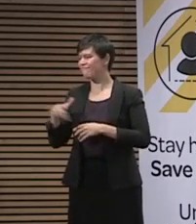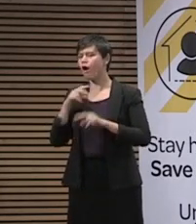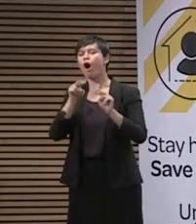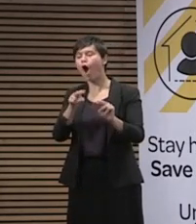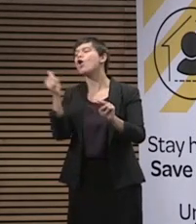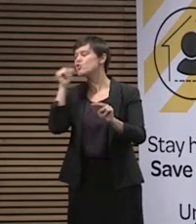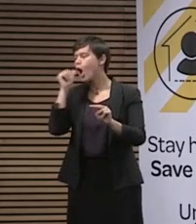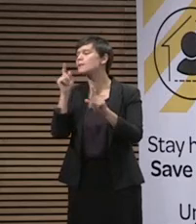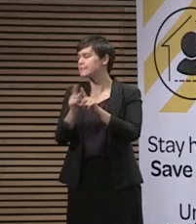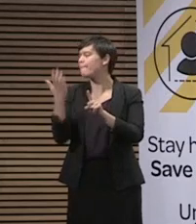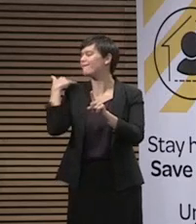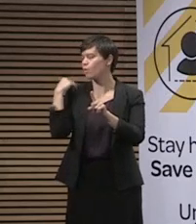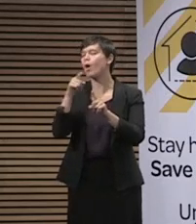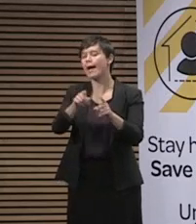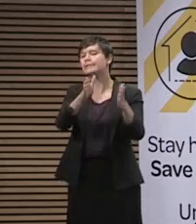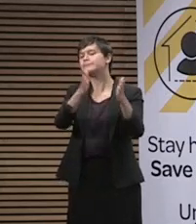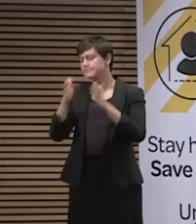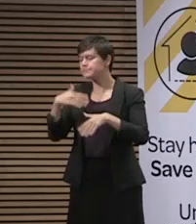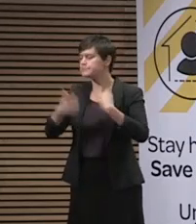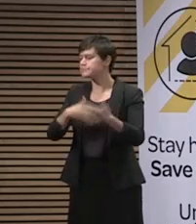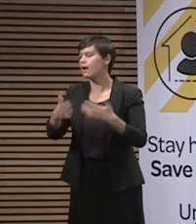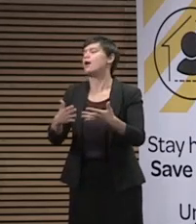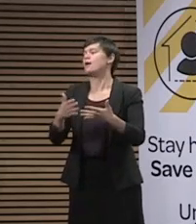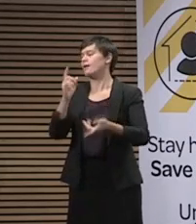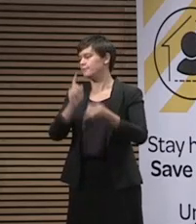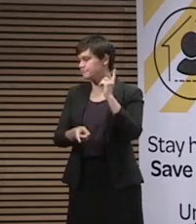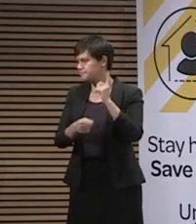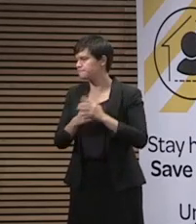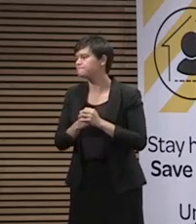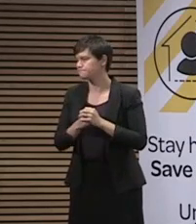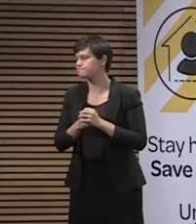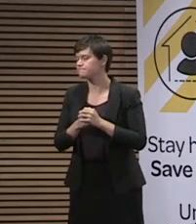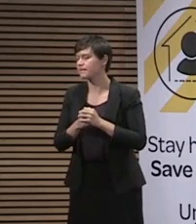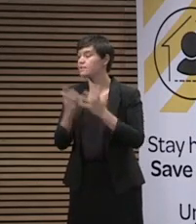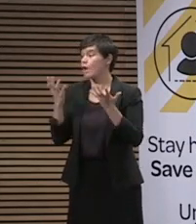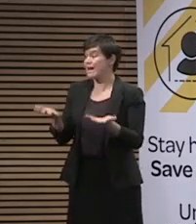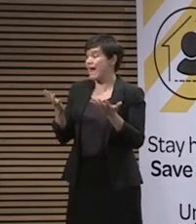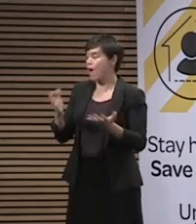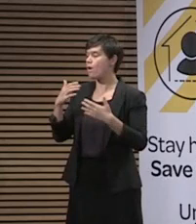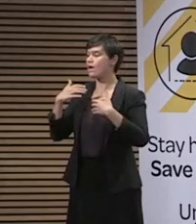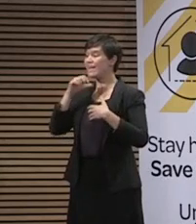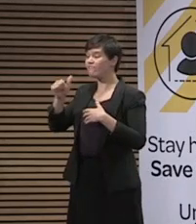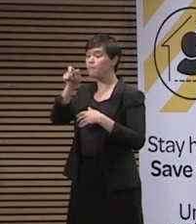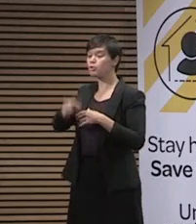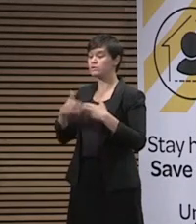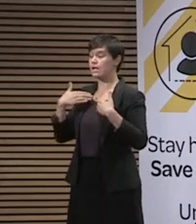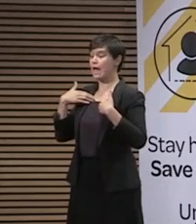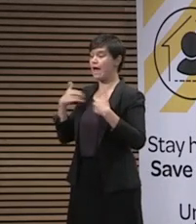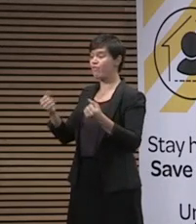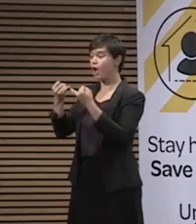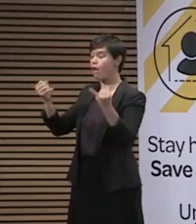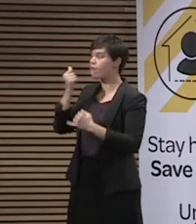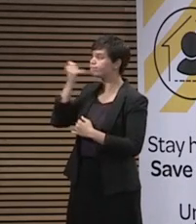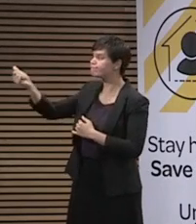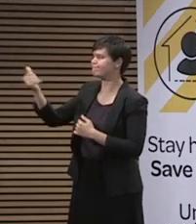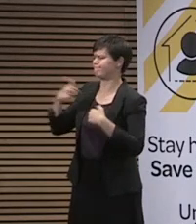there is a really clear handover from either primary care or from Healthline to the hospital so they can take appropriate precautions right from the start. So you don't